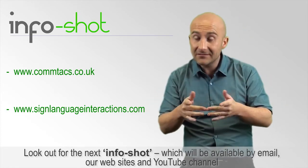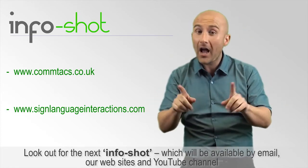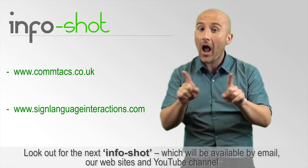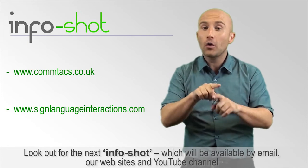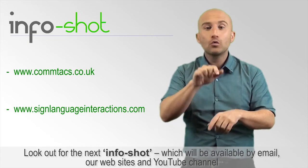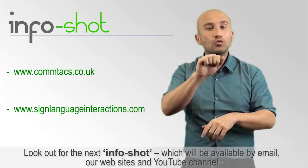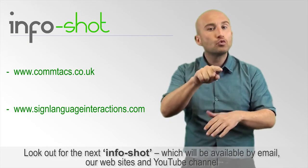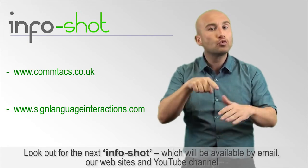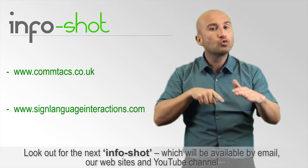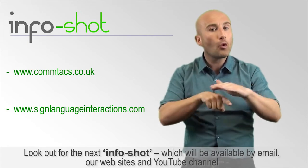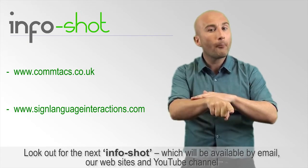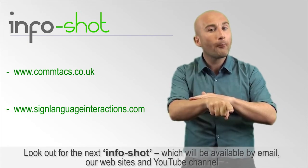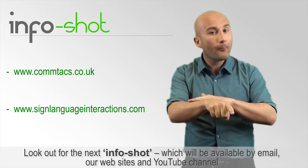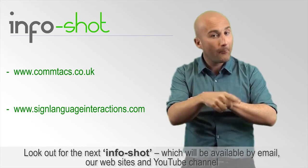channel.